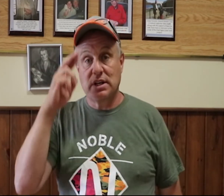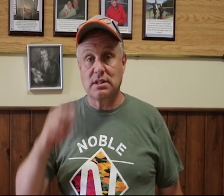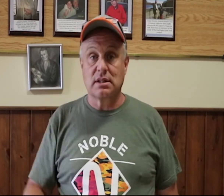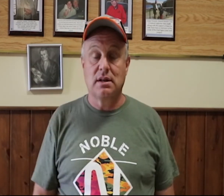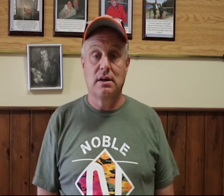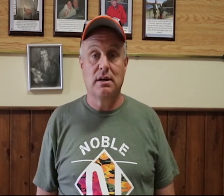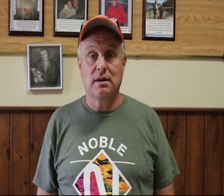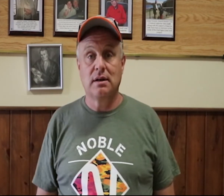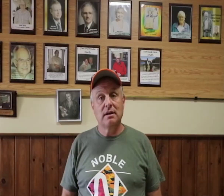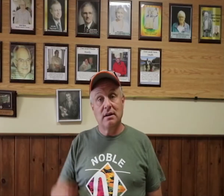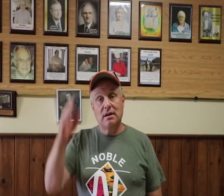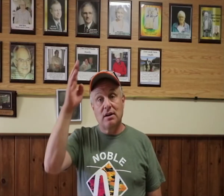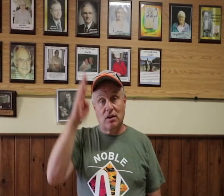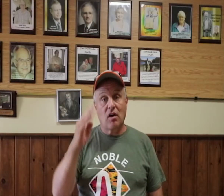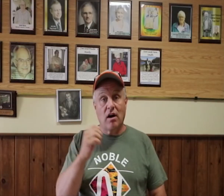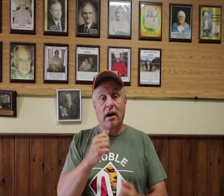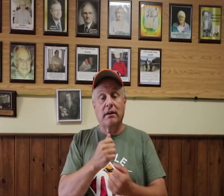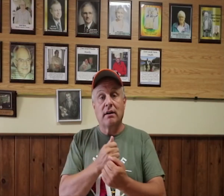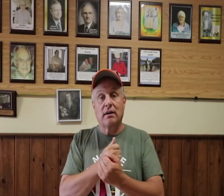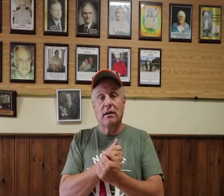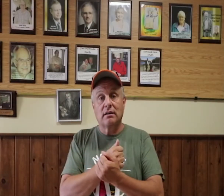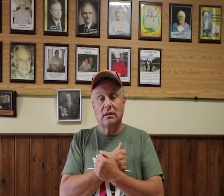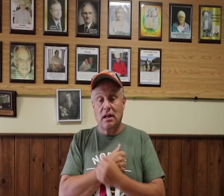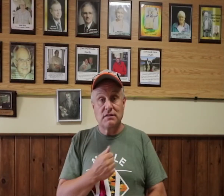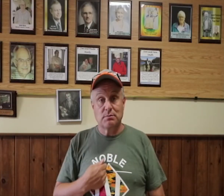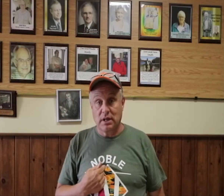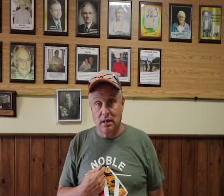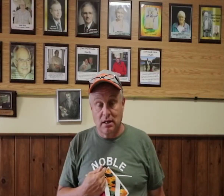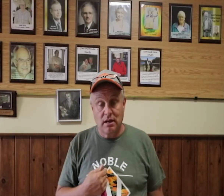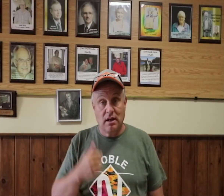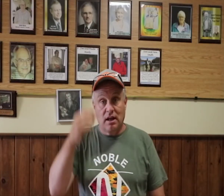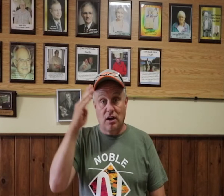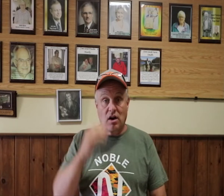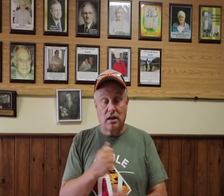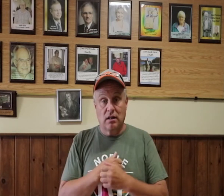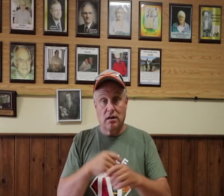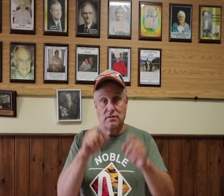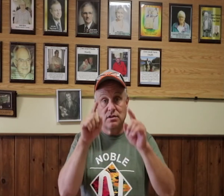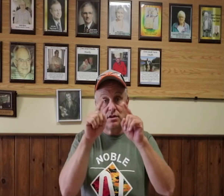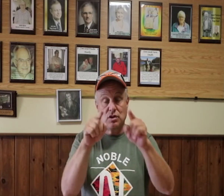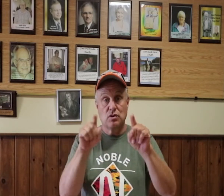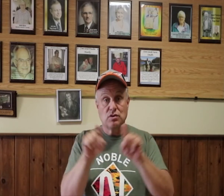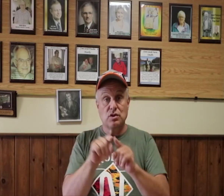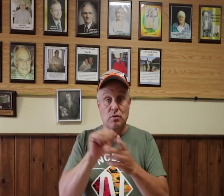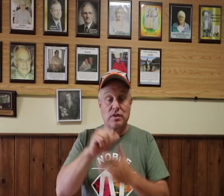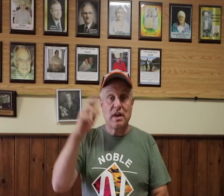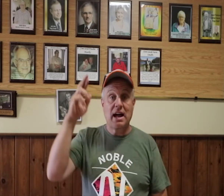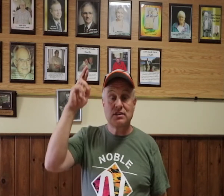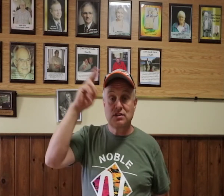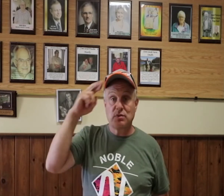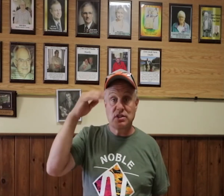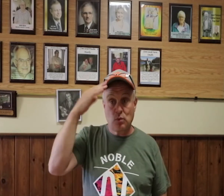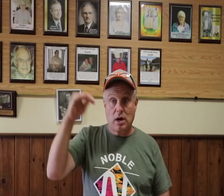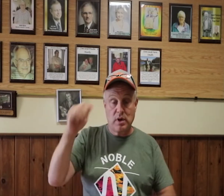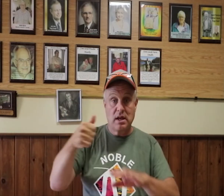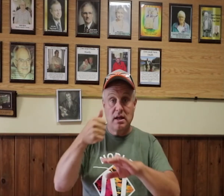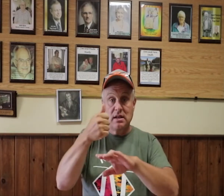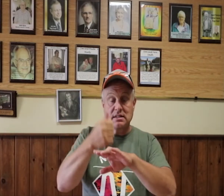reason. God loves me, and God loves you too. That's the reason why we set